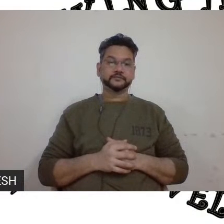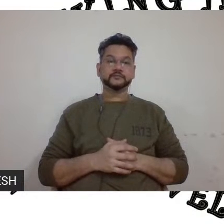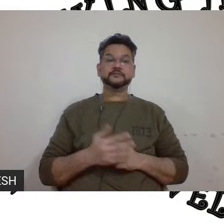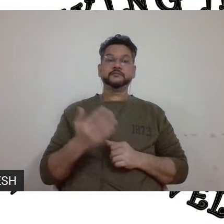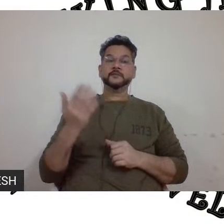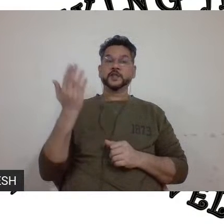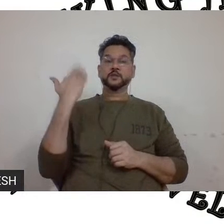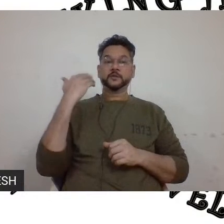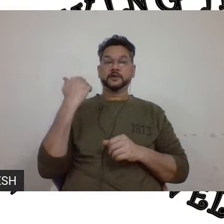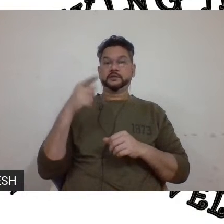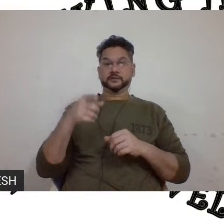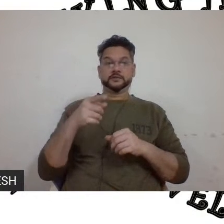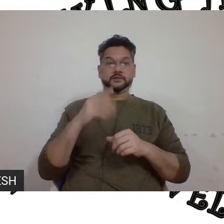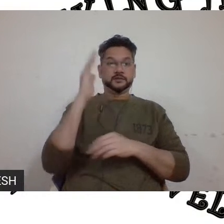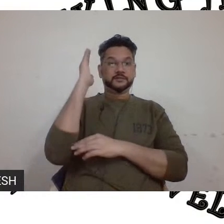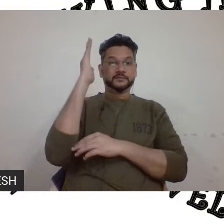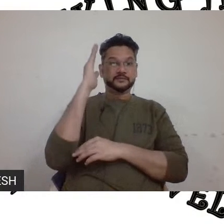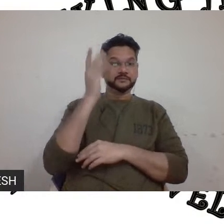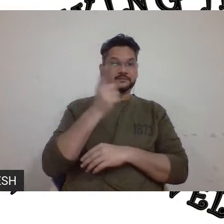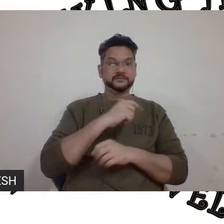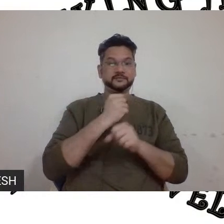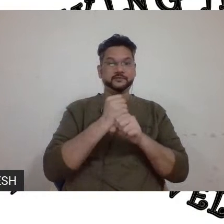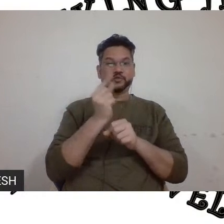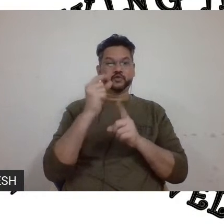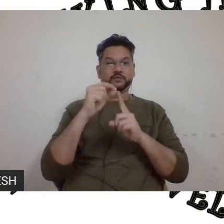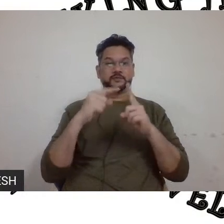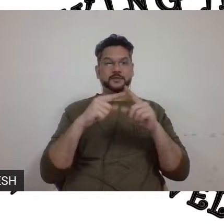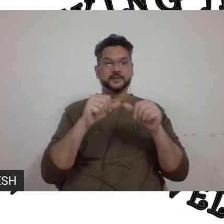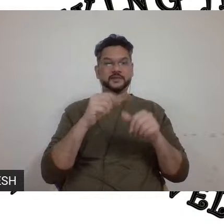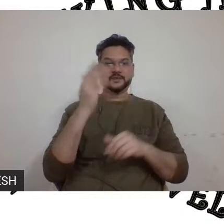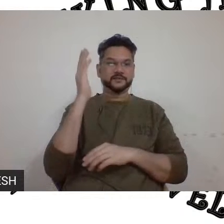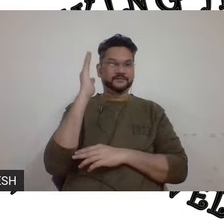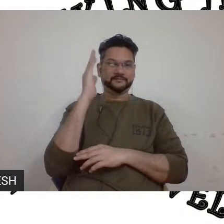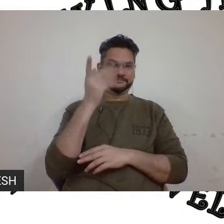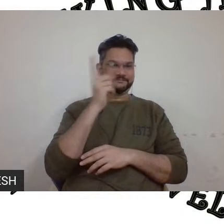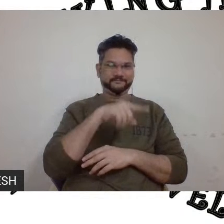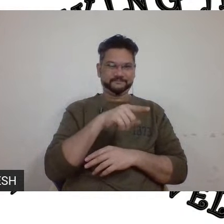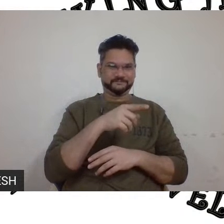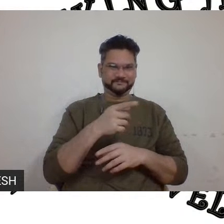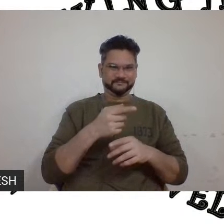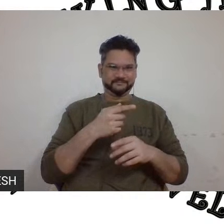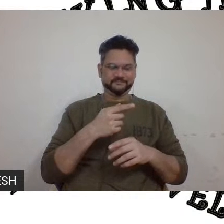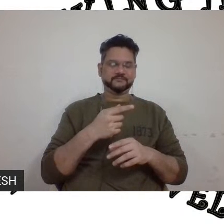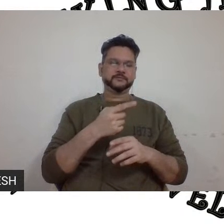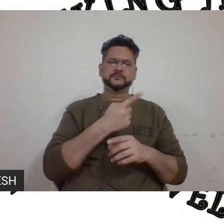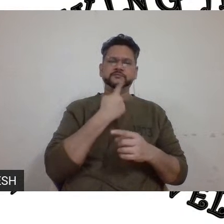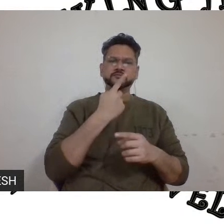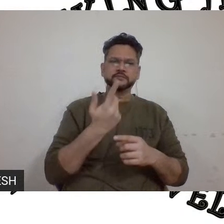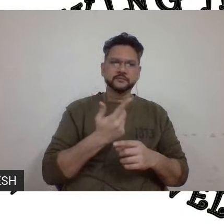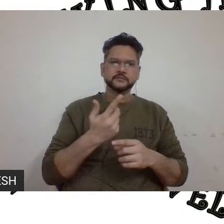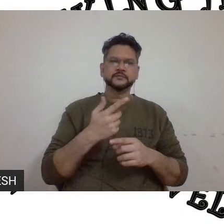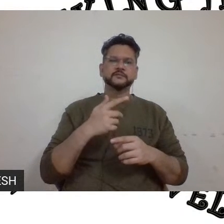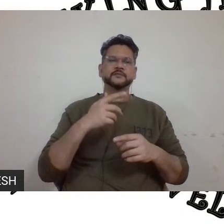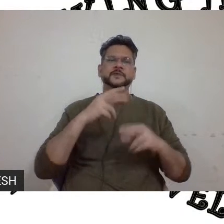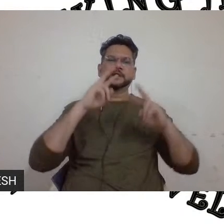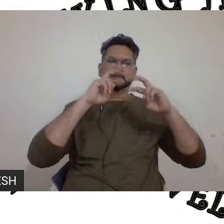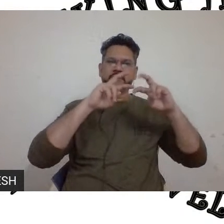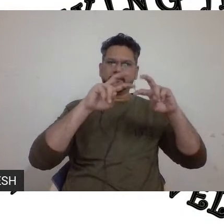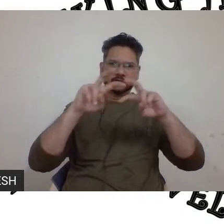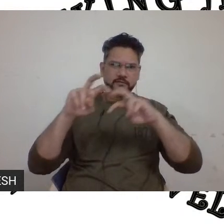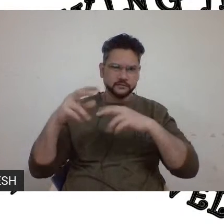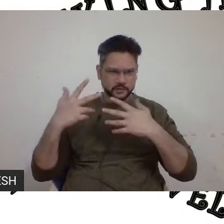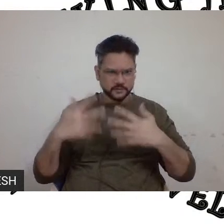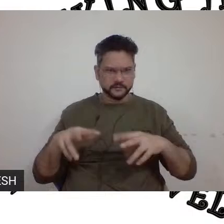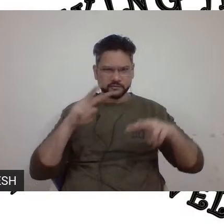was talking about, there was a survey which was done a couple of years back, and which says that 0.28% of the youth